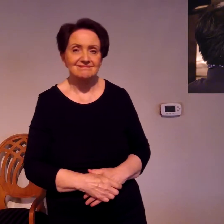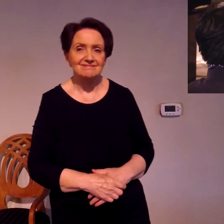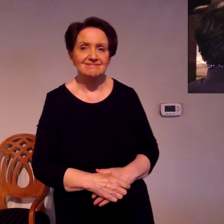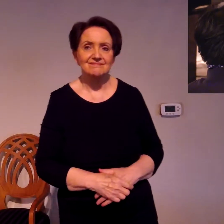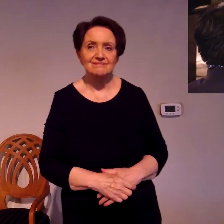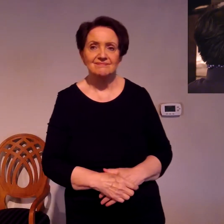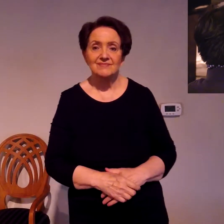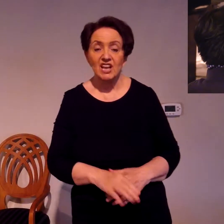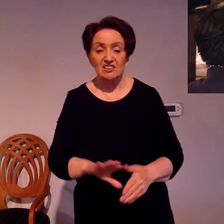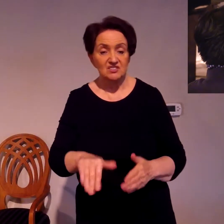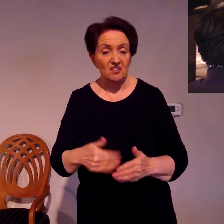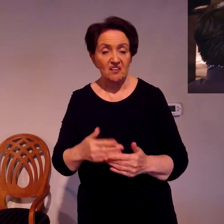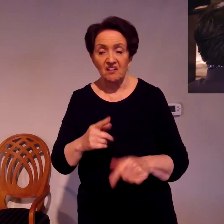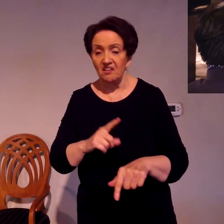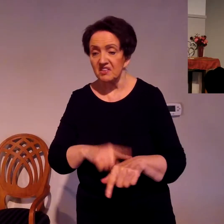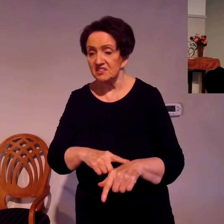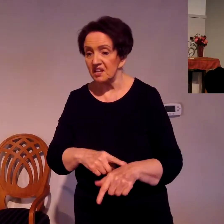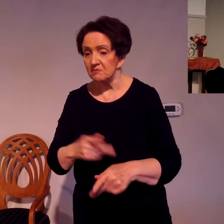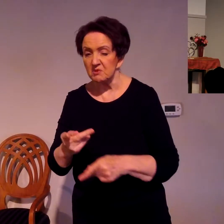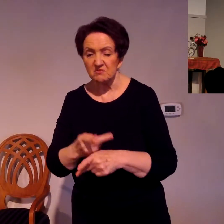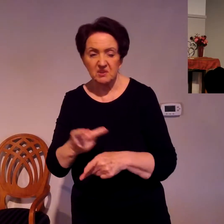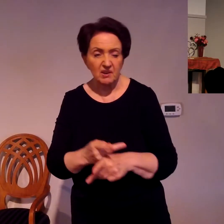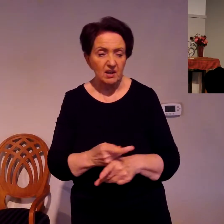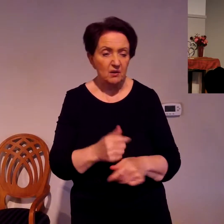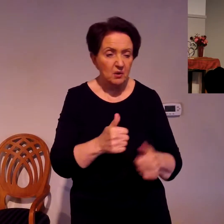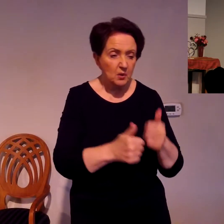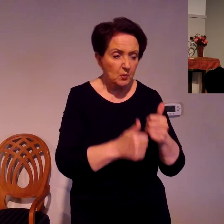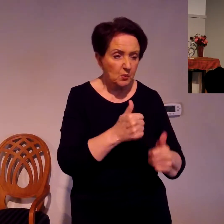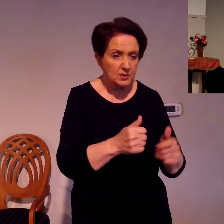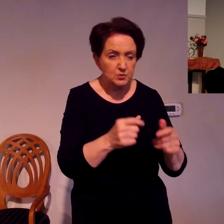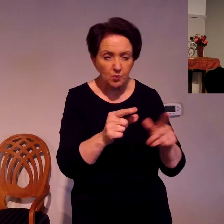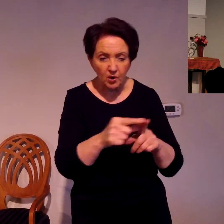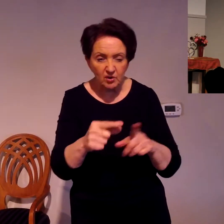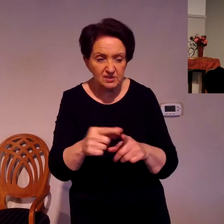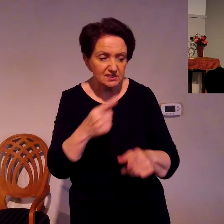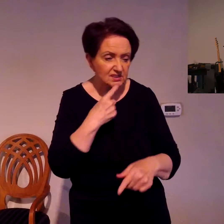So all those times that you spend figuring out what you're going to say,